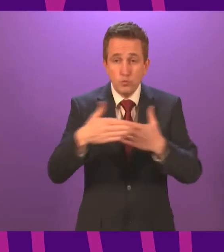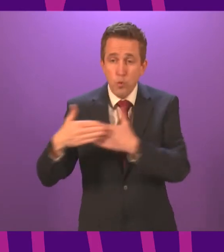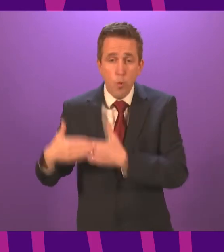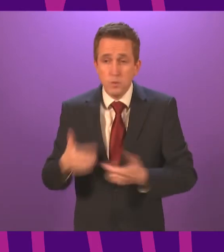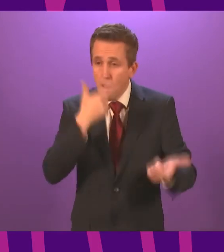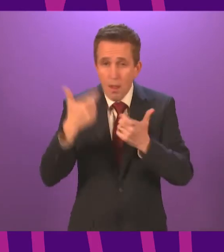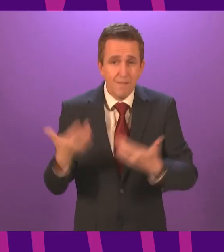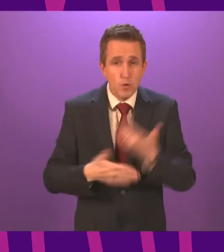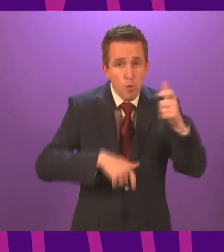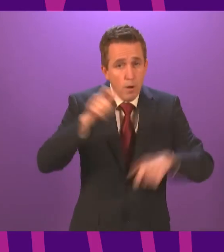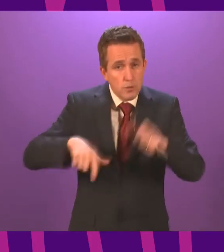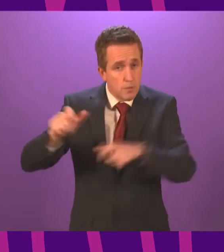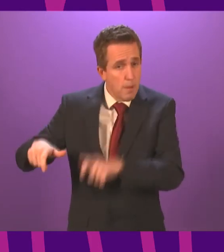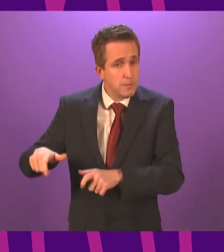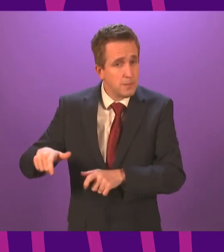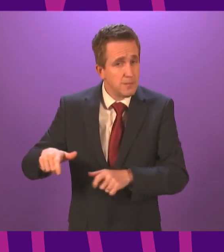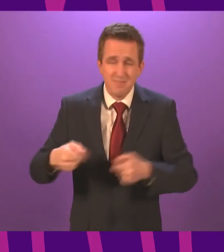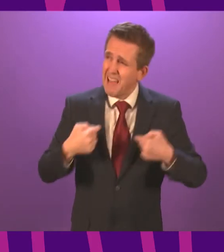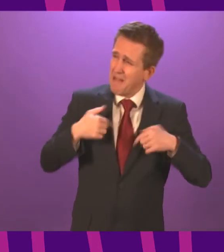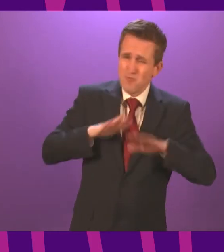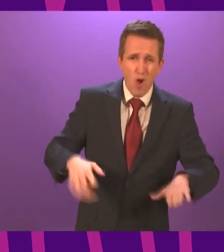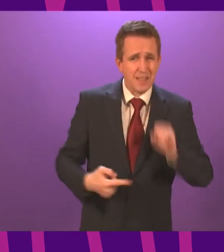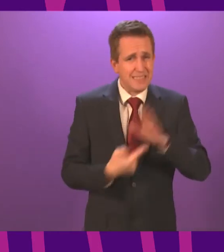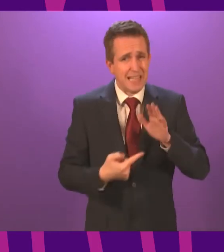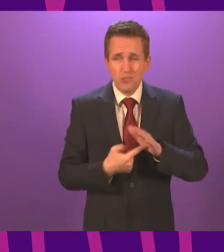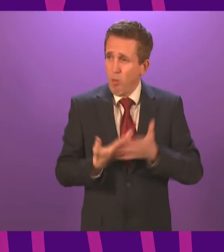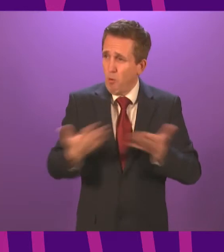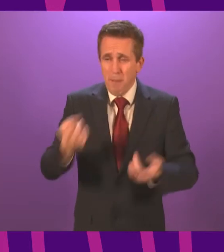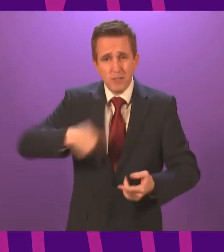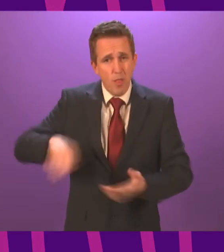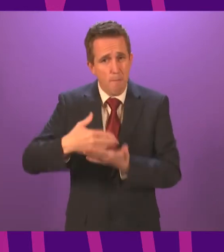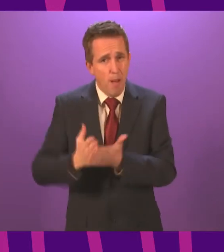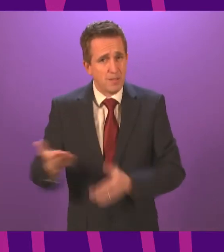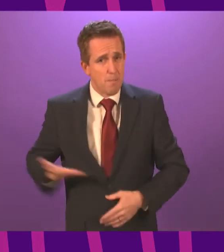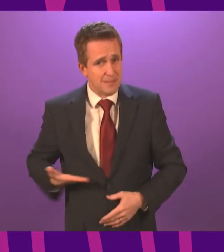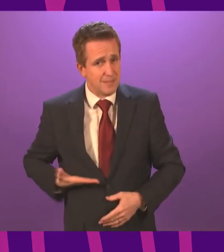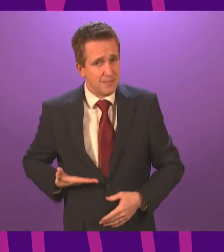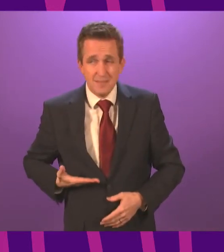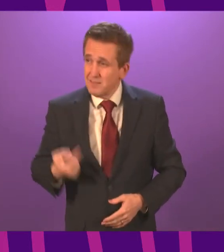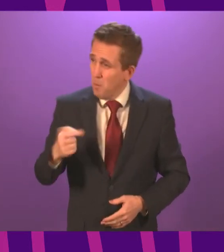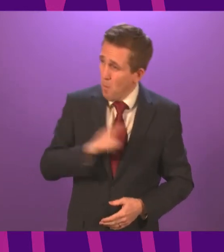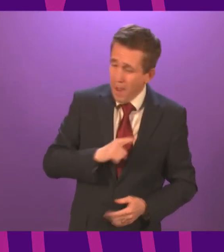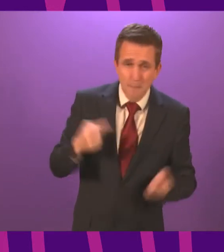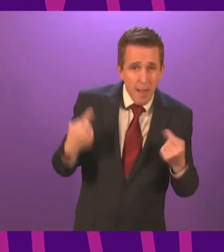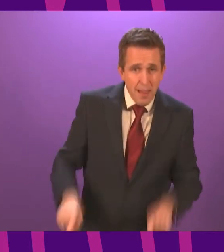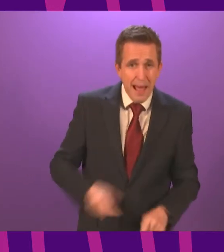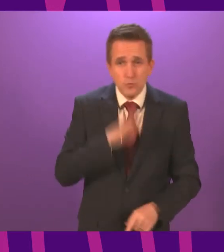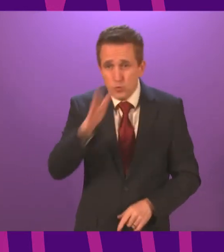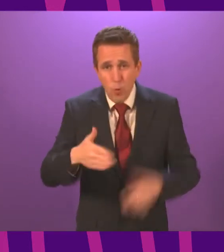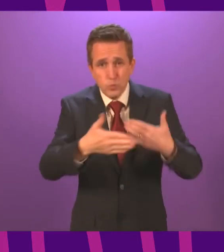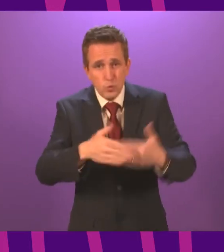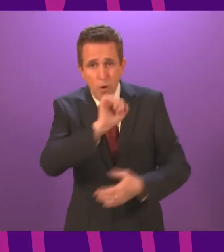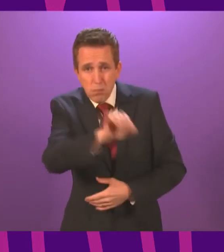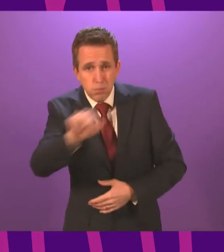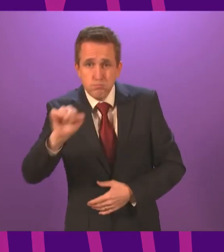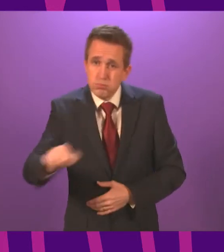new customers. I don't think I am as essential as the rest of the business. I don't know why we'd be allowed to go round doors asking people to